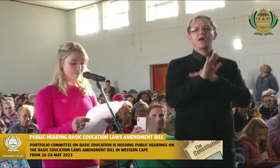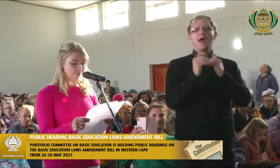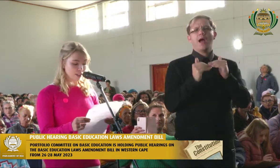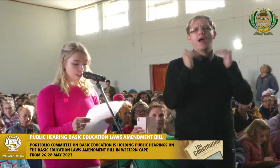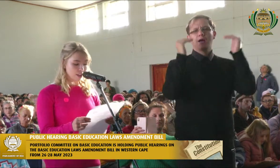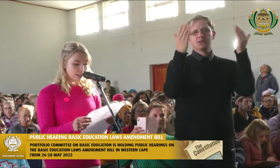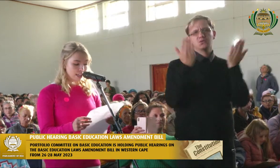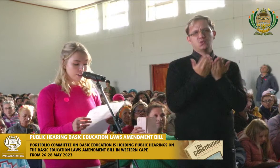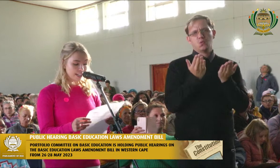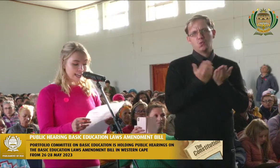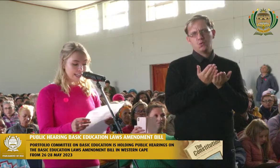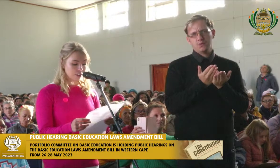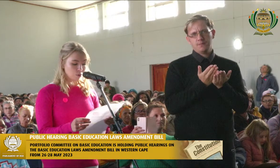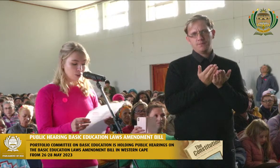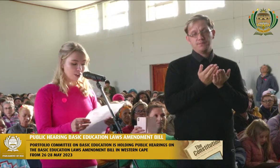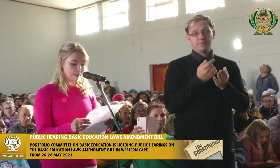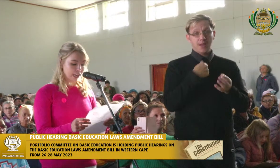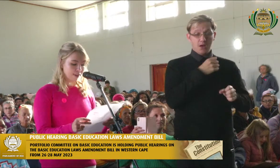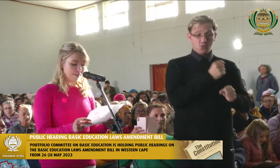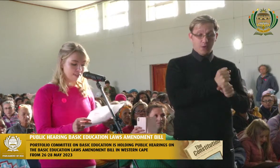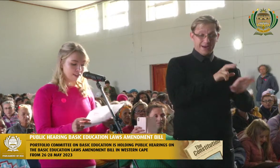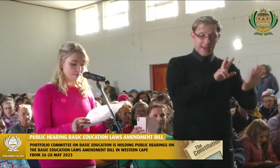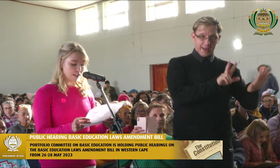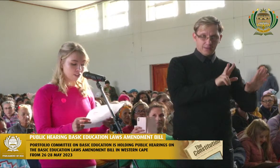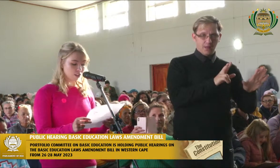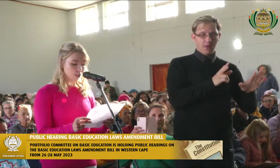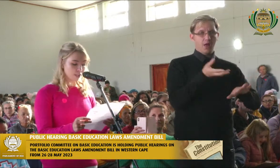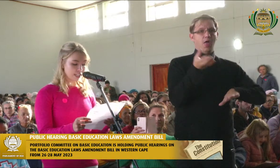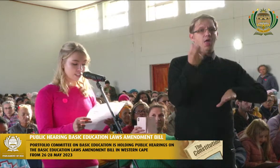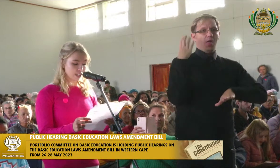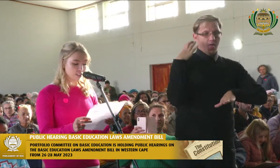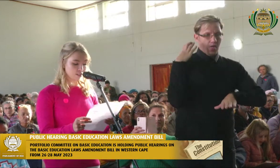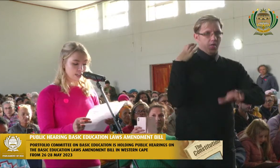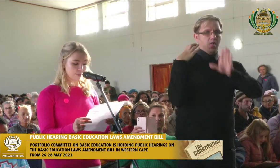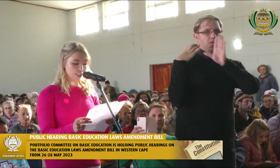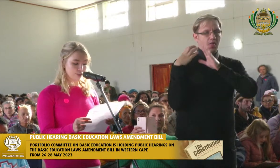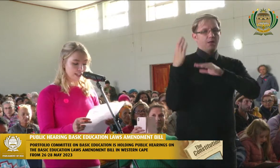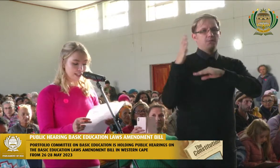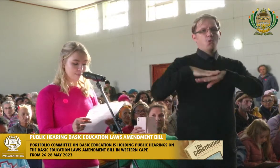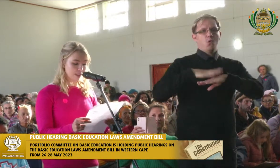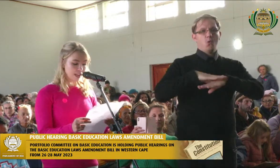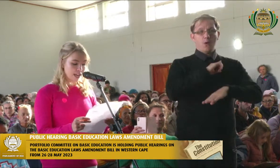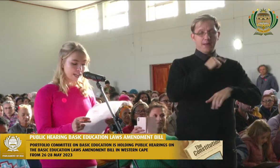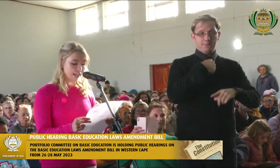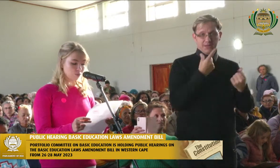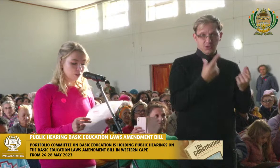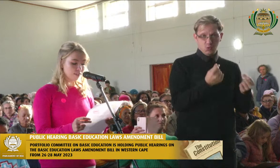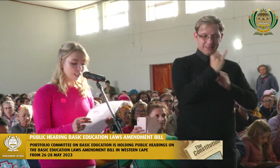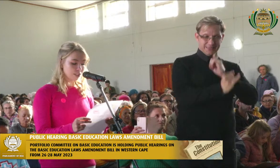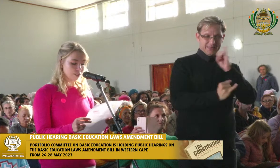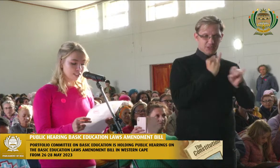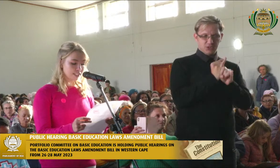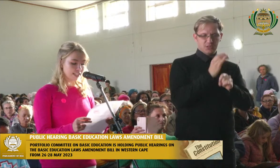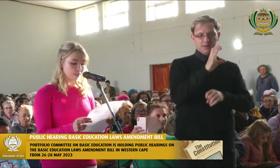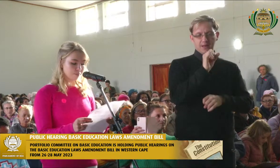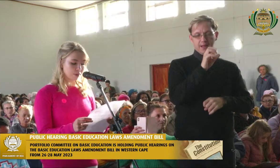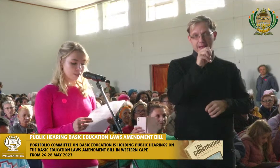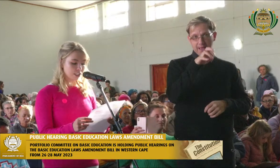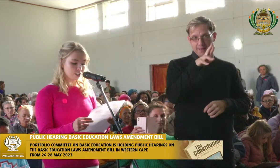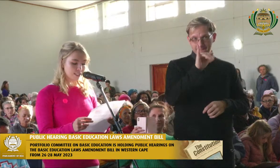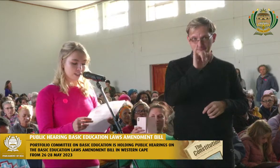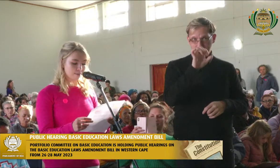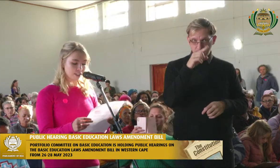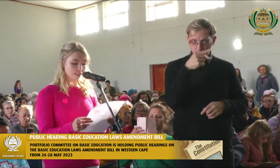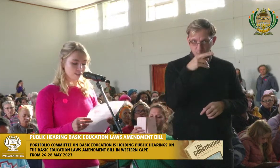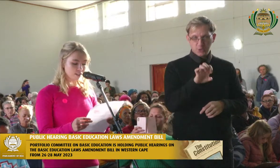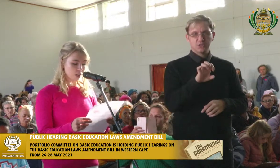ahead. In grade 8, the workload became heavier. I started with the International Cambridge curriculum, and I had qualified tutors that helped me